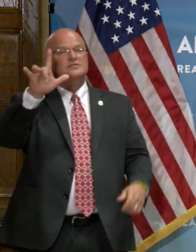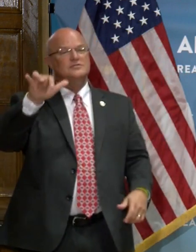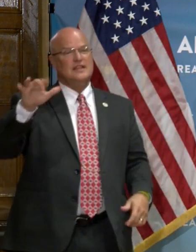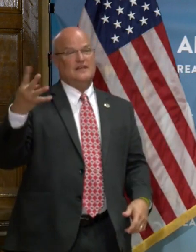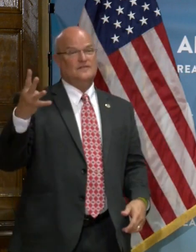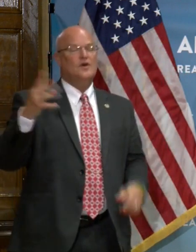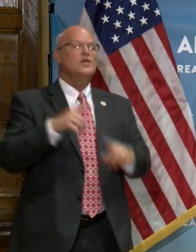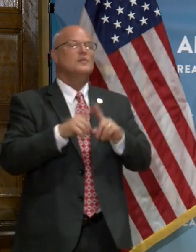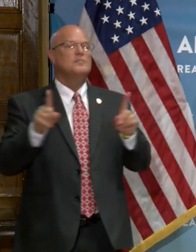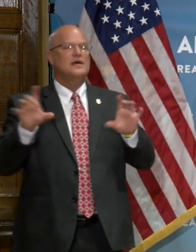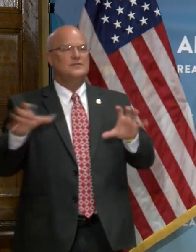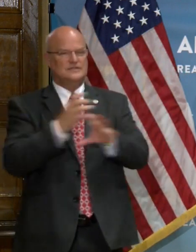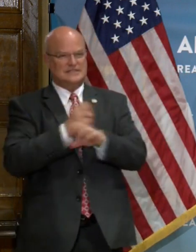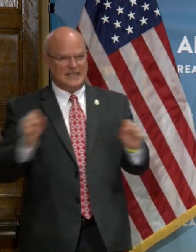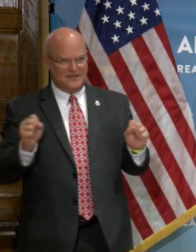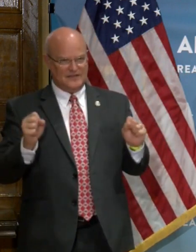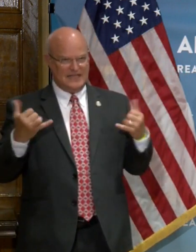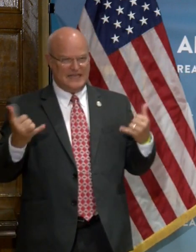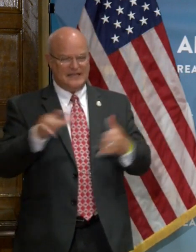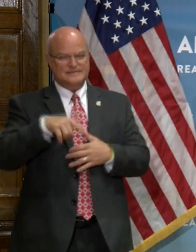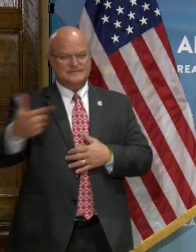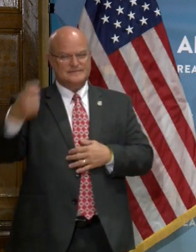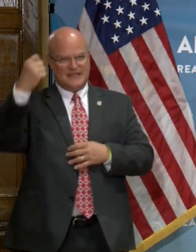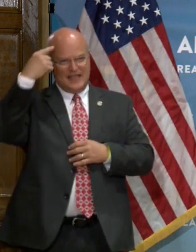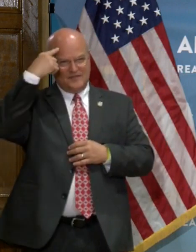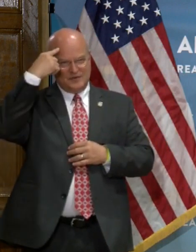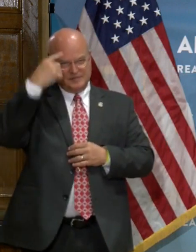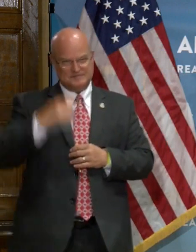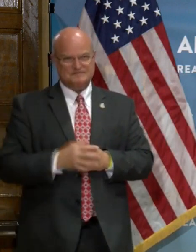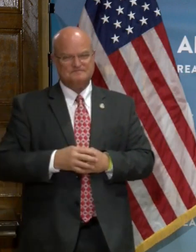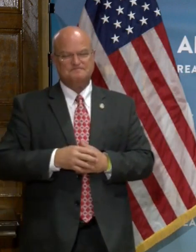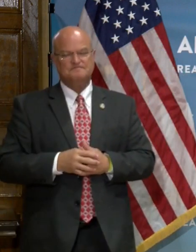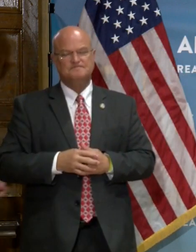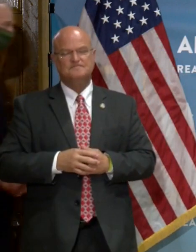July, but they're doing it safely. With that, I'll turn it back over to the governor.